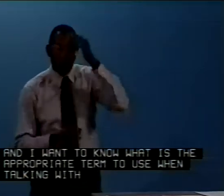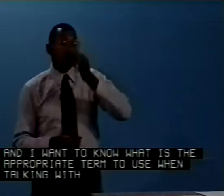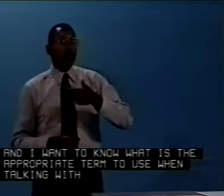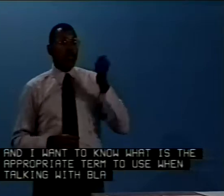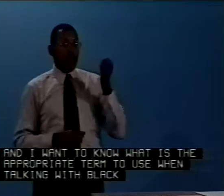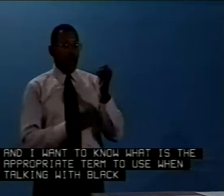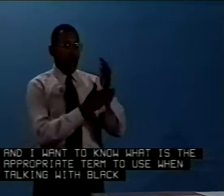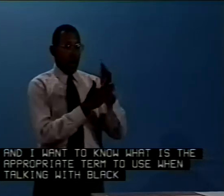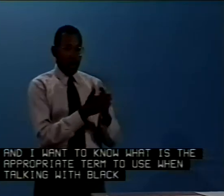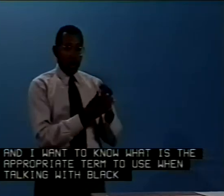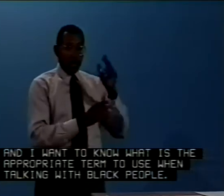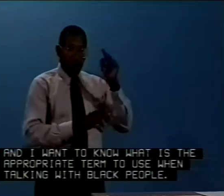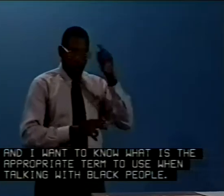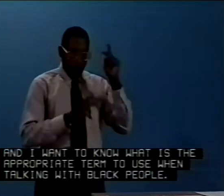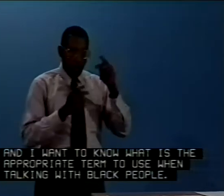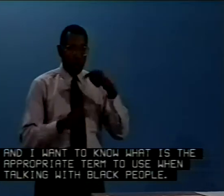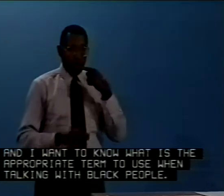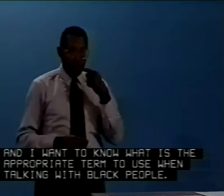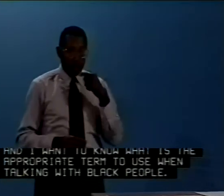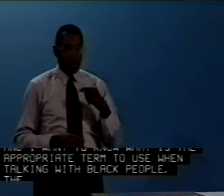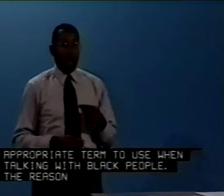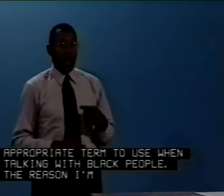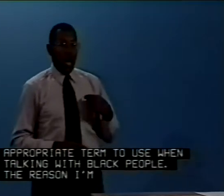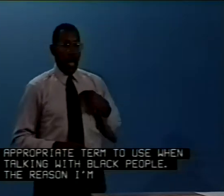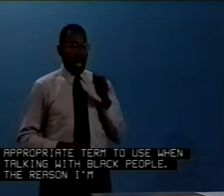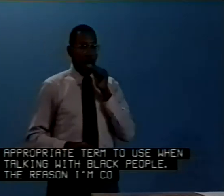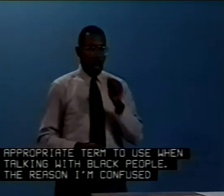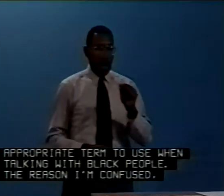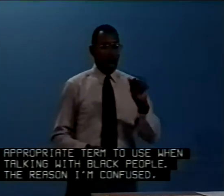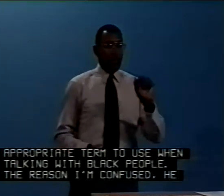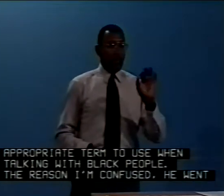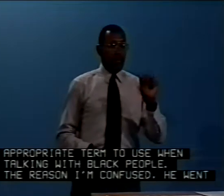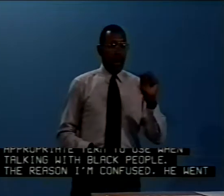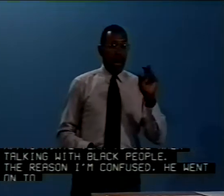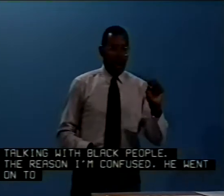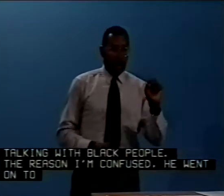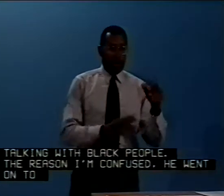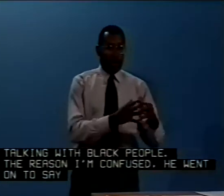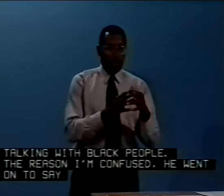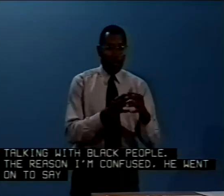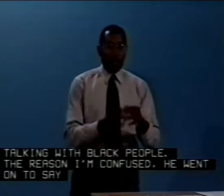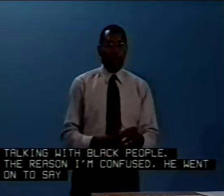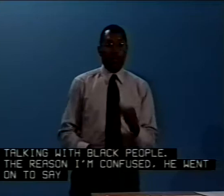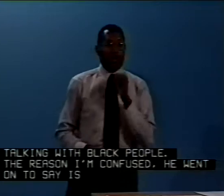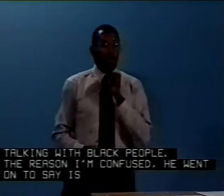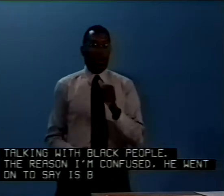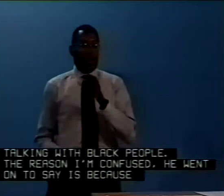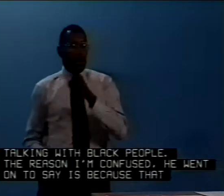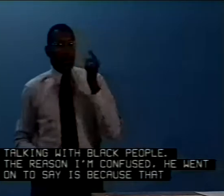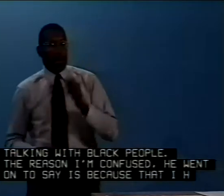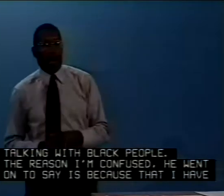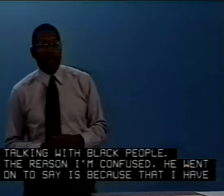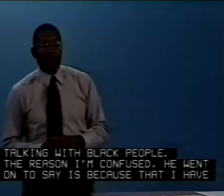The reason I'm confused, he went on to say, is because that I have black people telling me that I'm African American, not